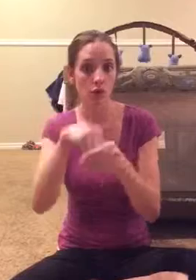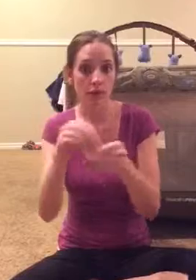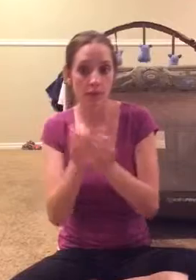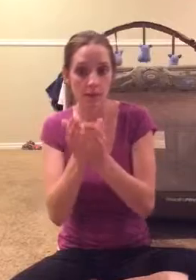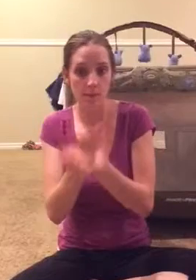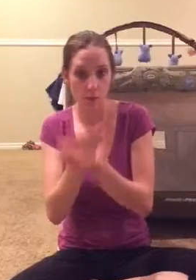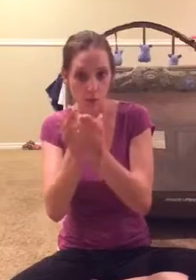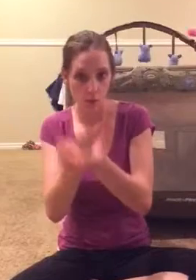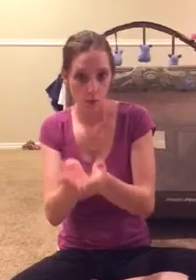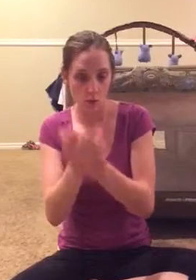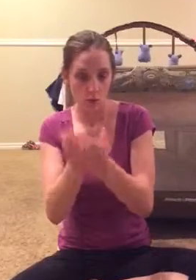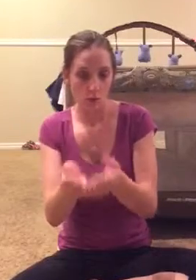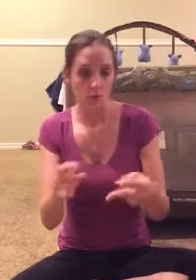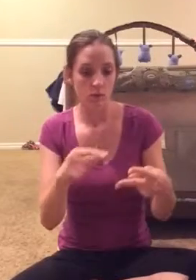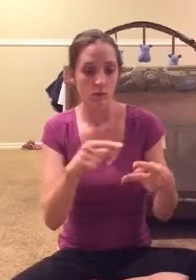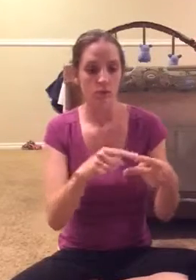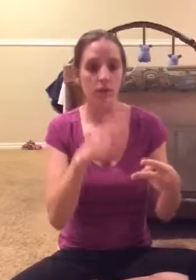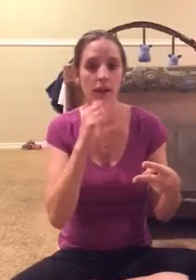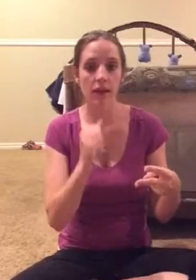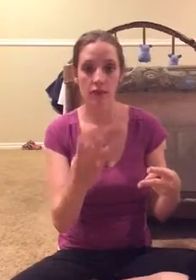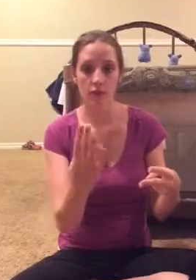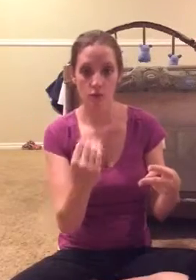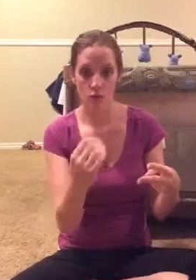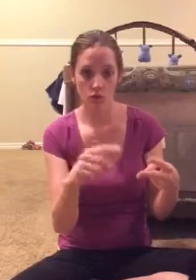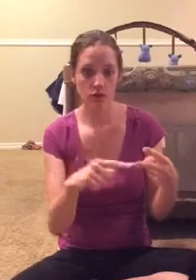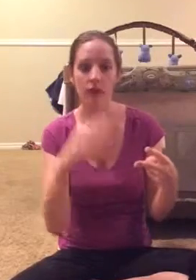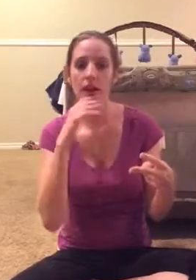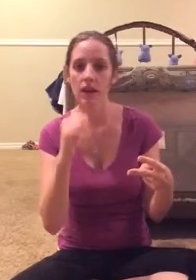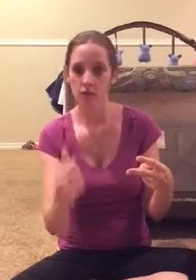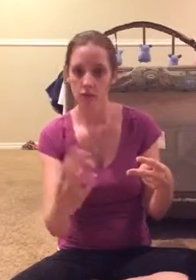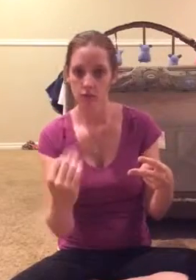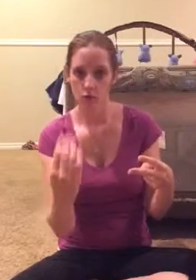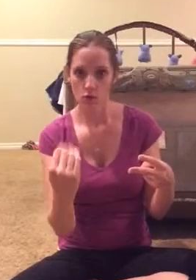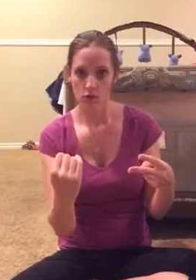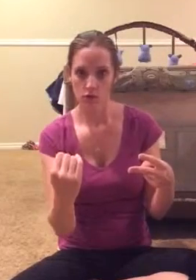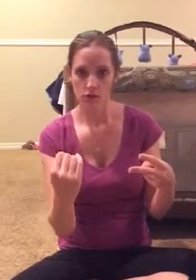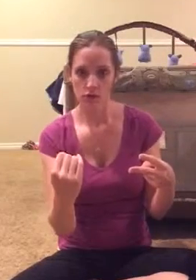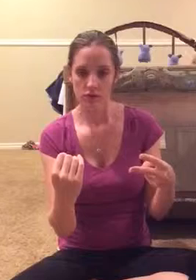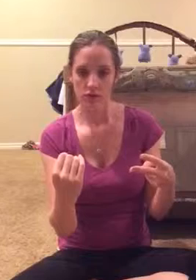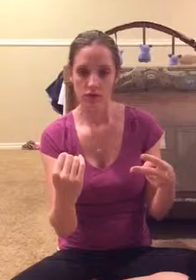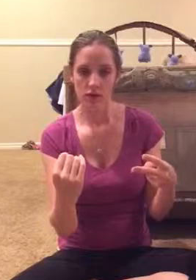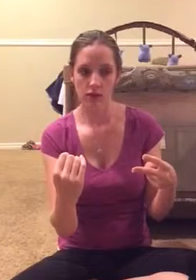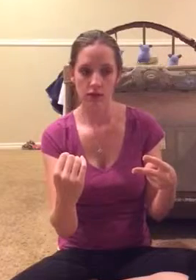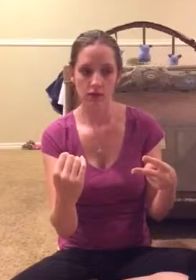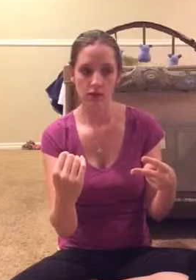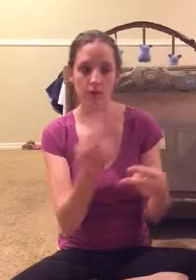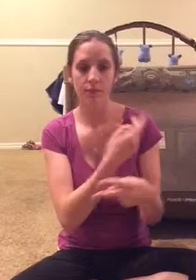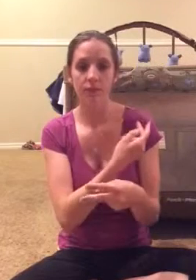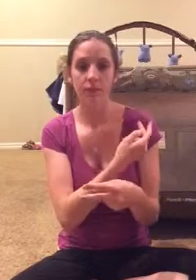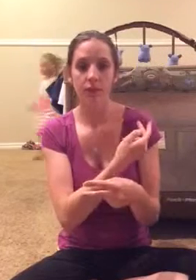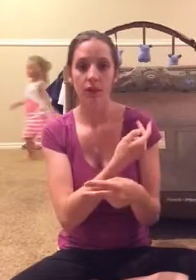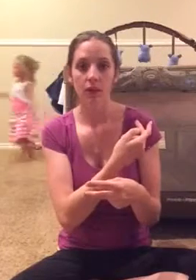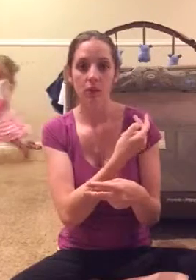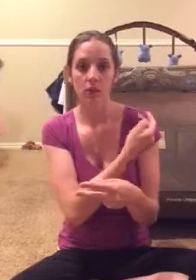Tylynn Tilley, 14, were treated at Logan Regional Hospital and were released on Tuesday.